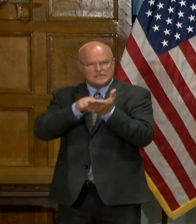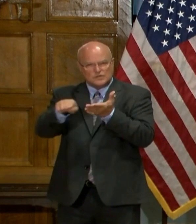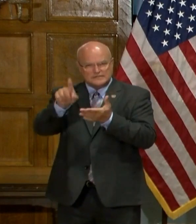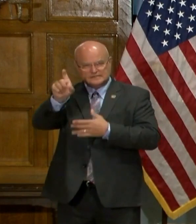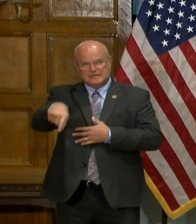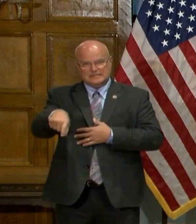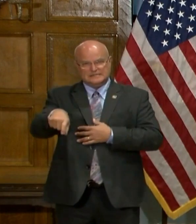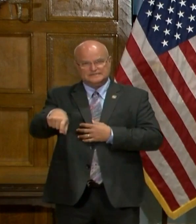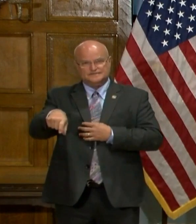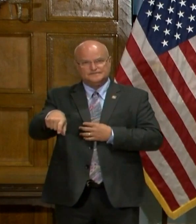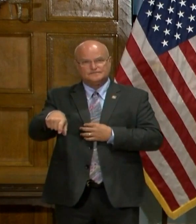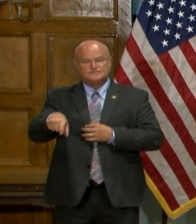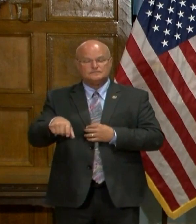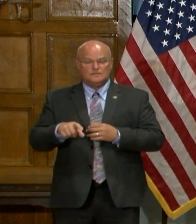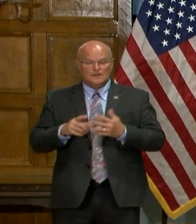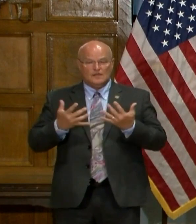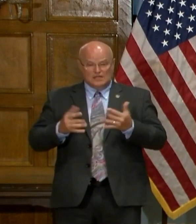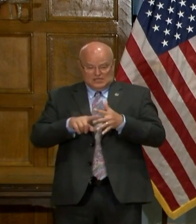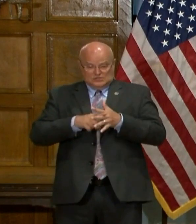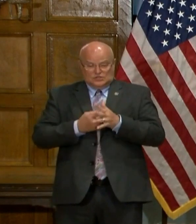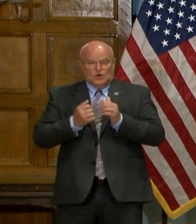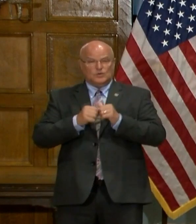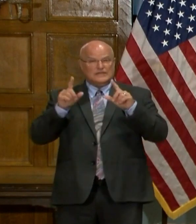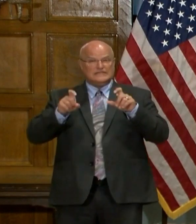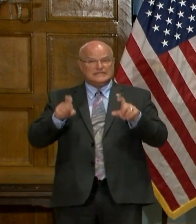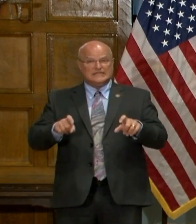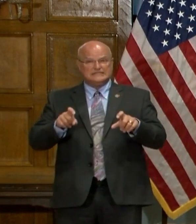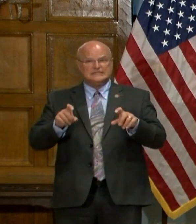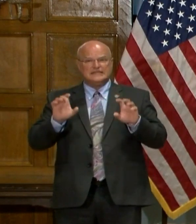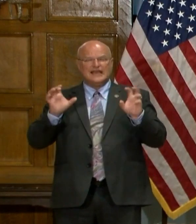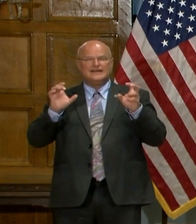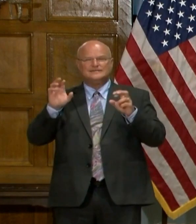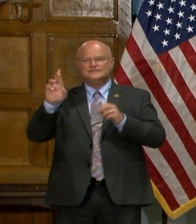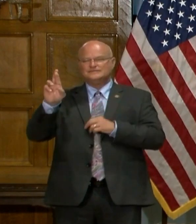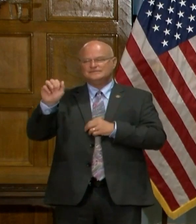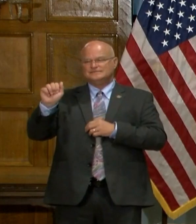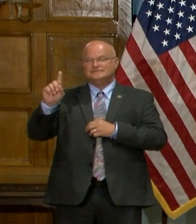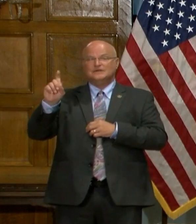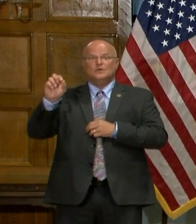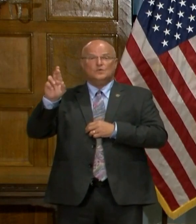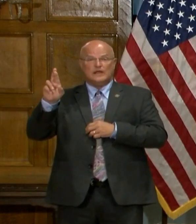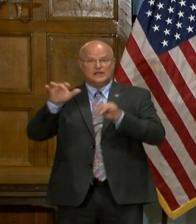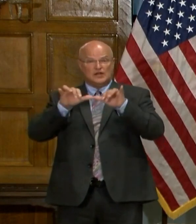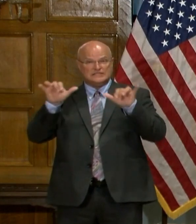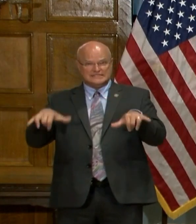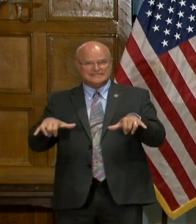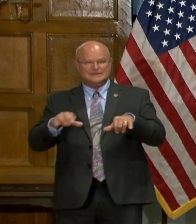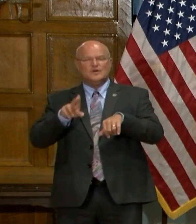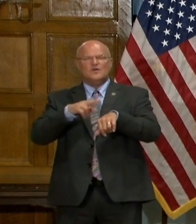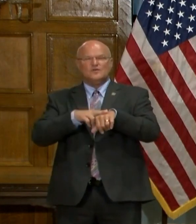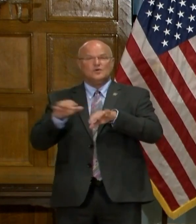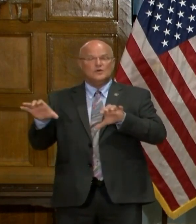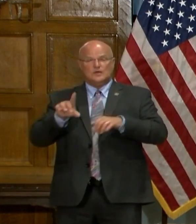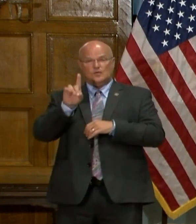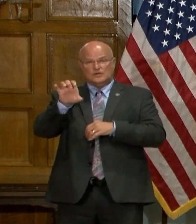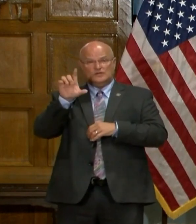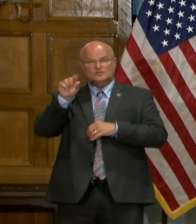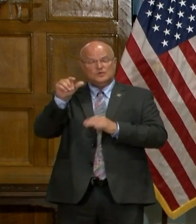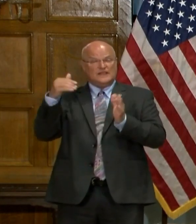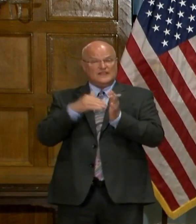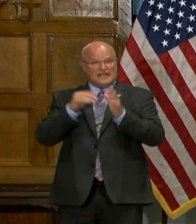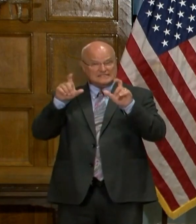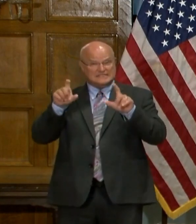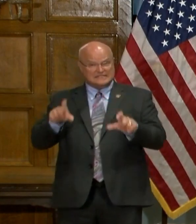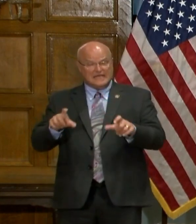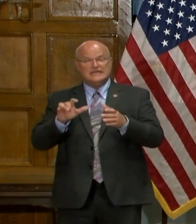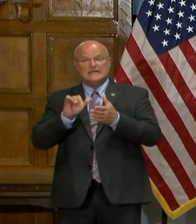tracing. You start with our testing, our radar system, and this month, of course, we did 120,000